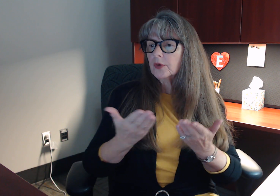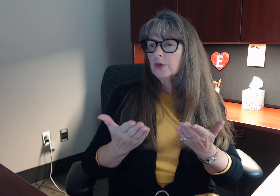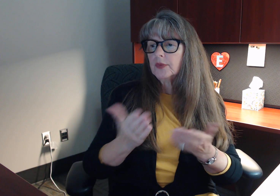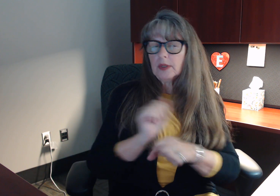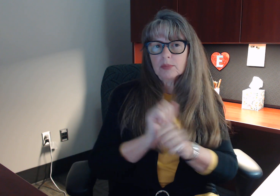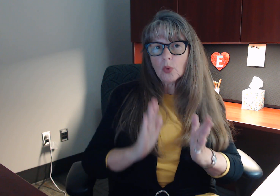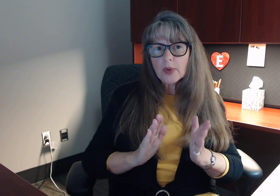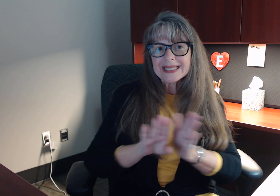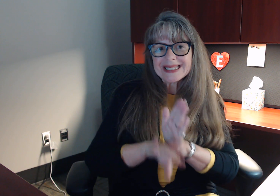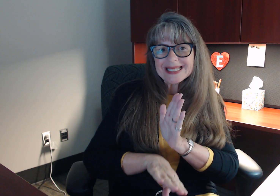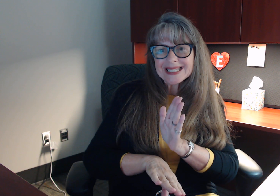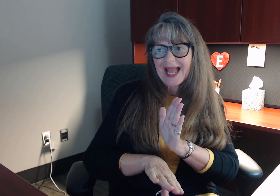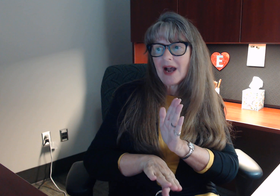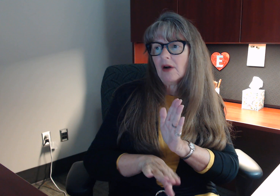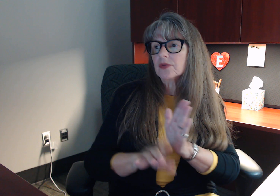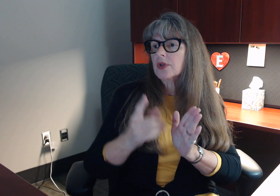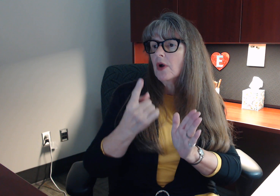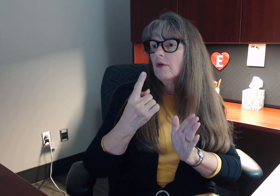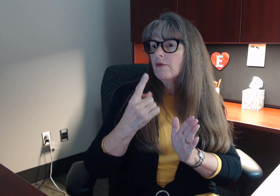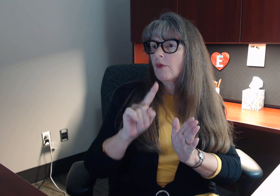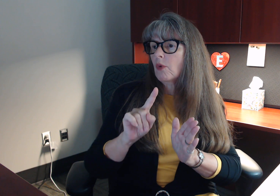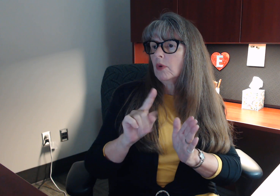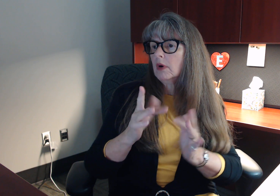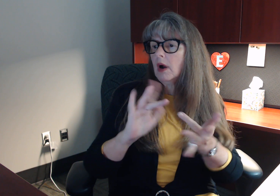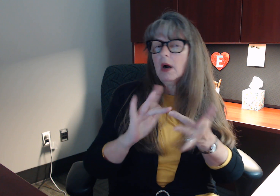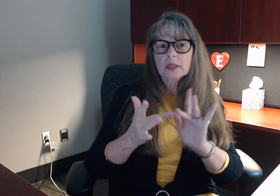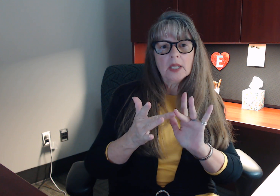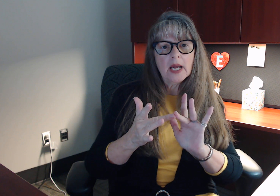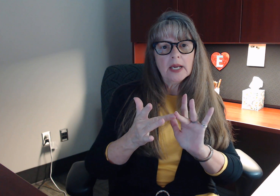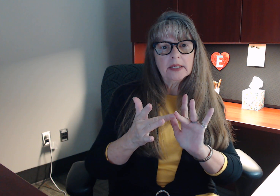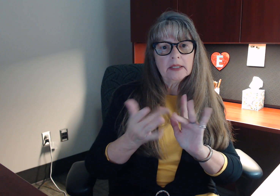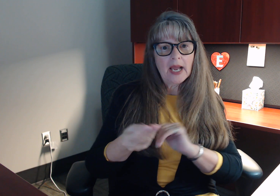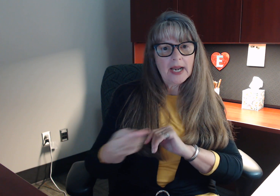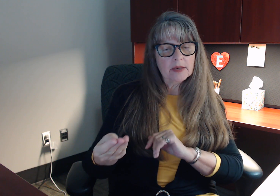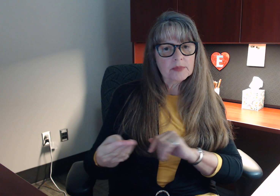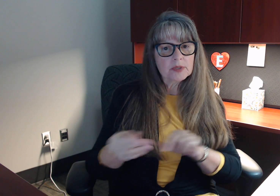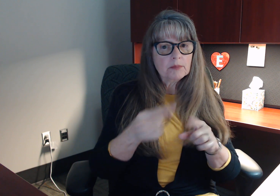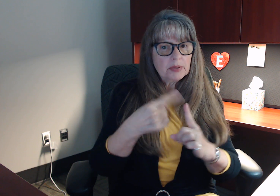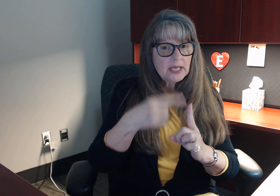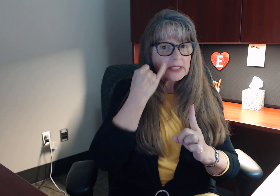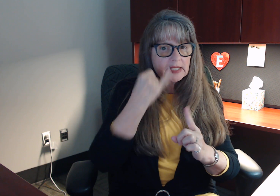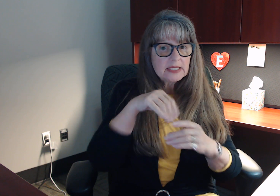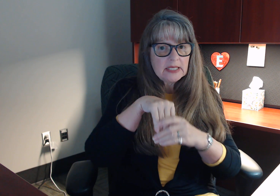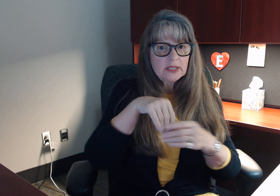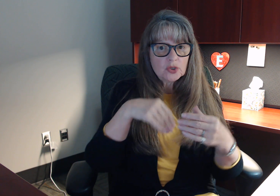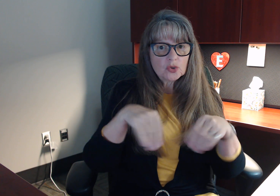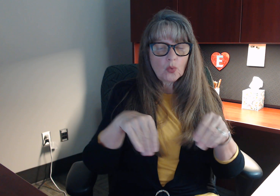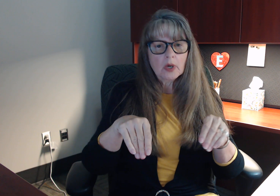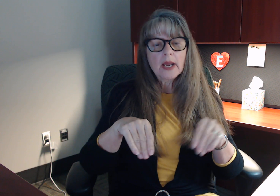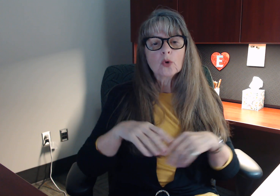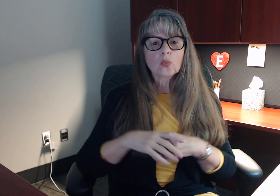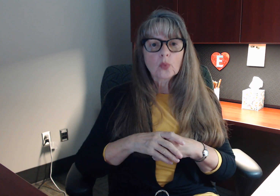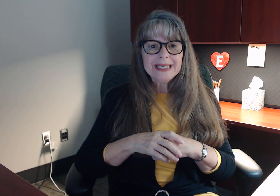the employees discounts for online items, plus it's in the store.